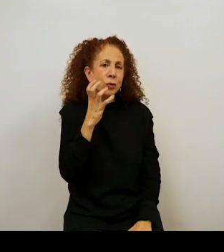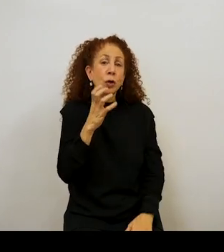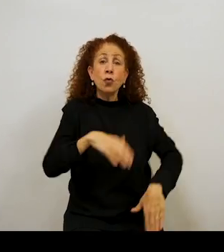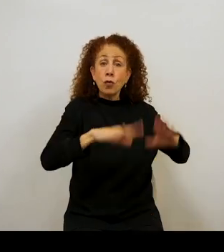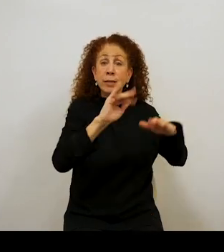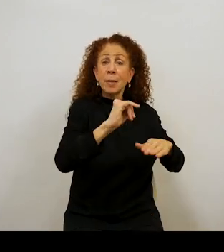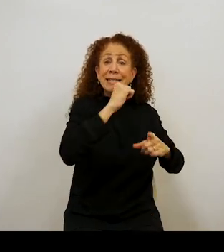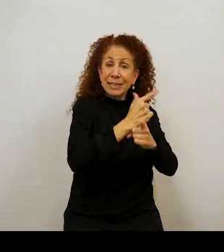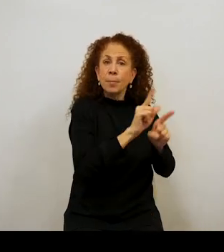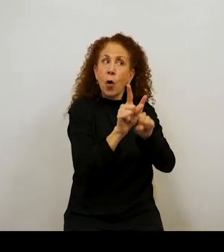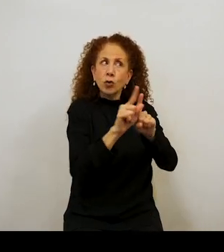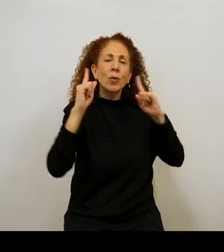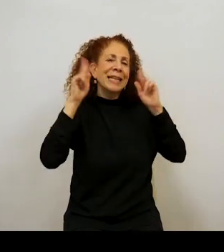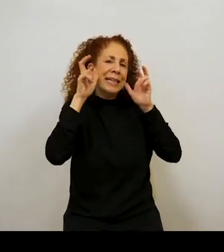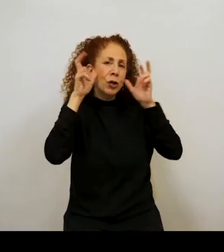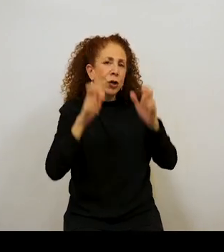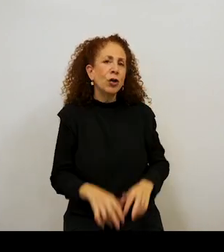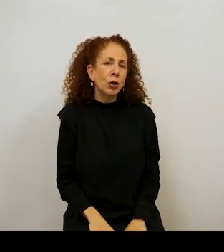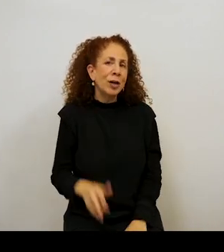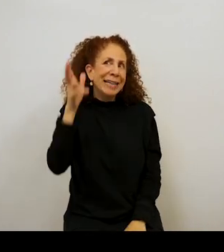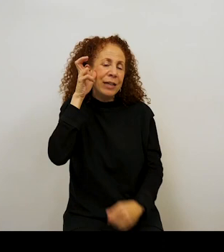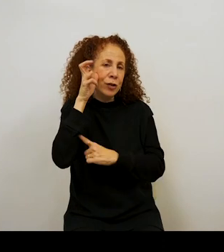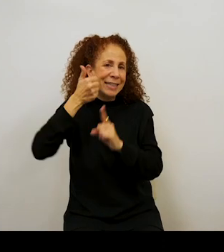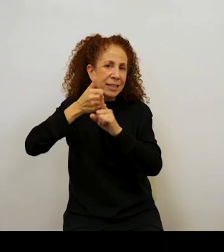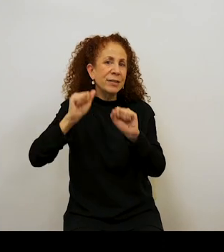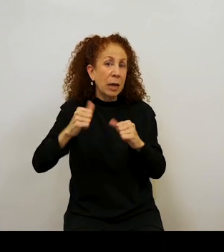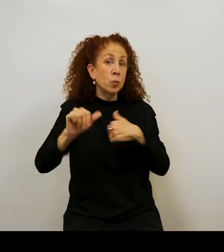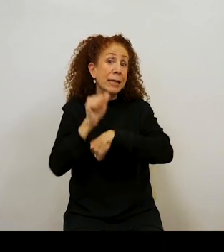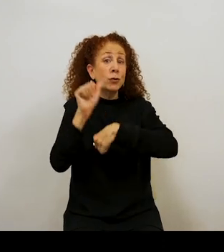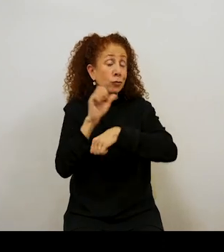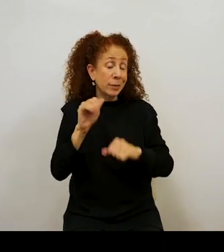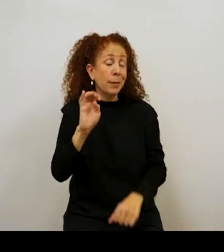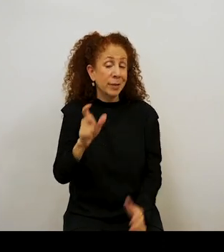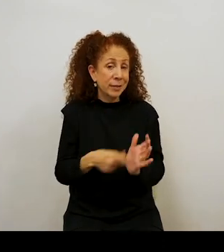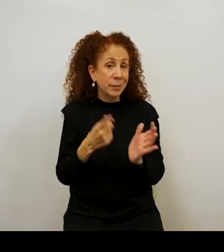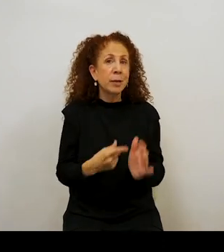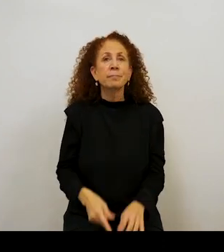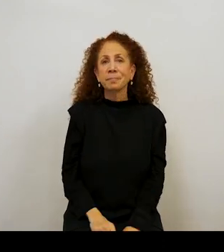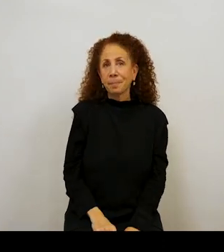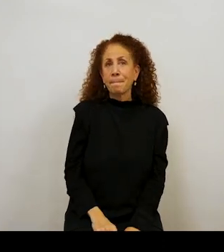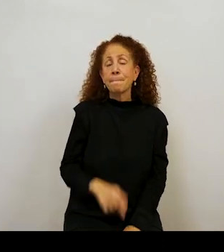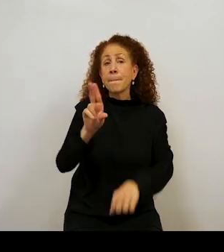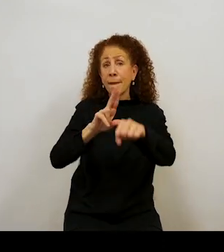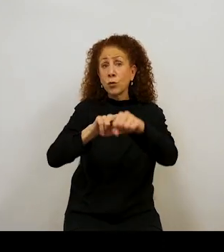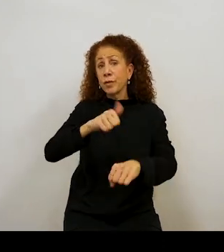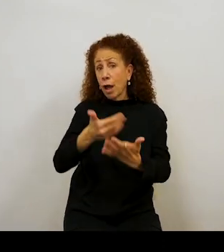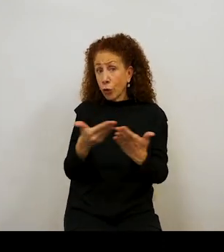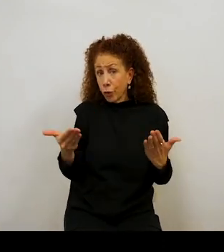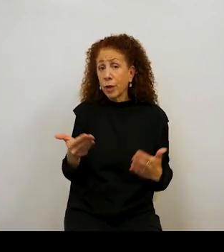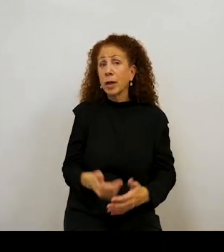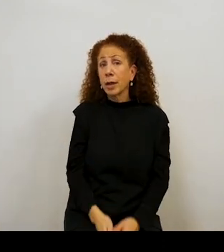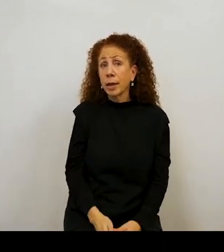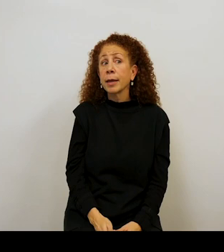but yeah. also being able to hear. Yeah. Yeah. That hearing can be yeah. this dangerous, vulnerable thing. And of course, the other thing that